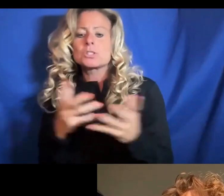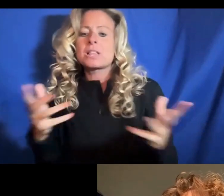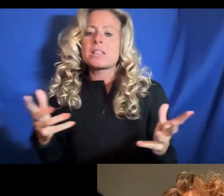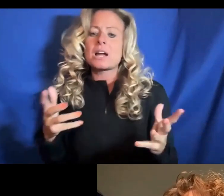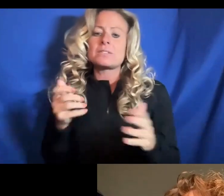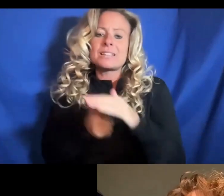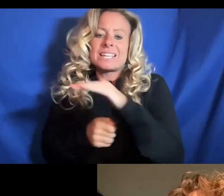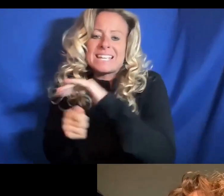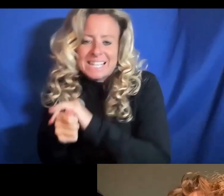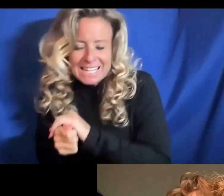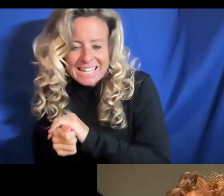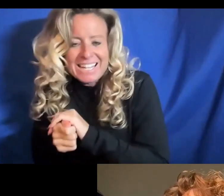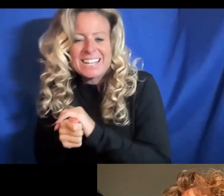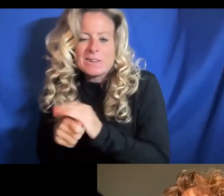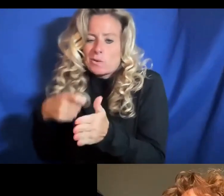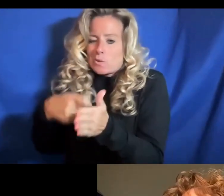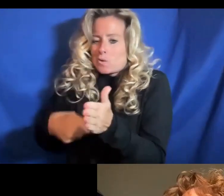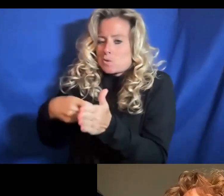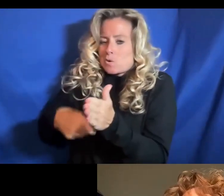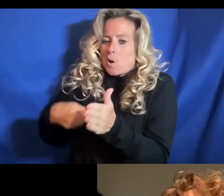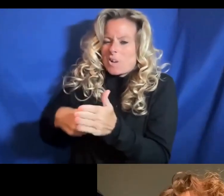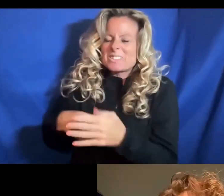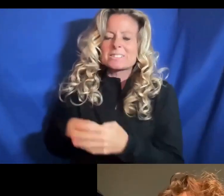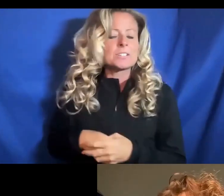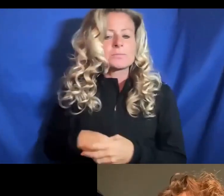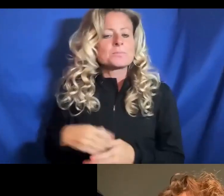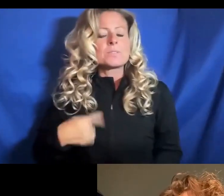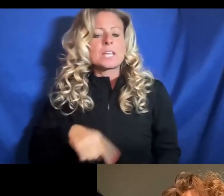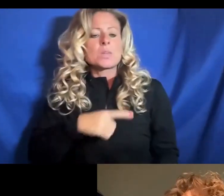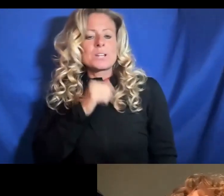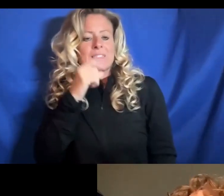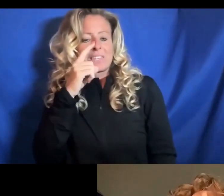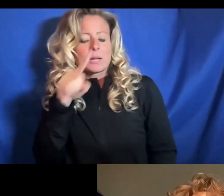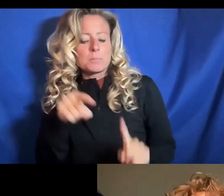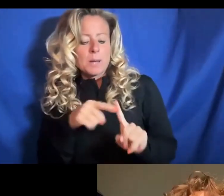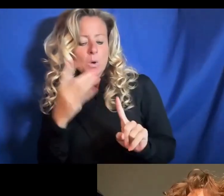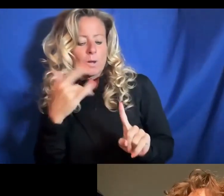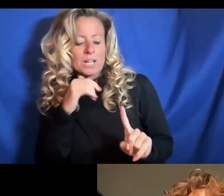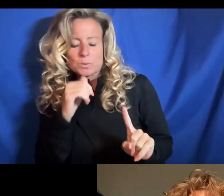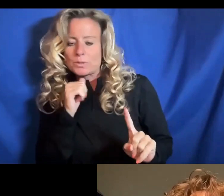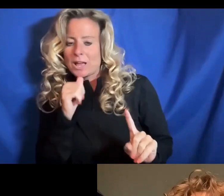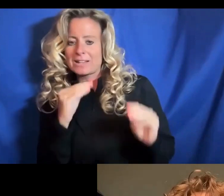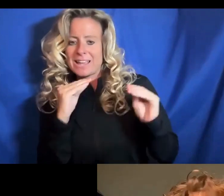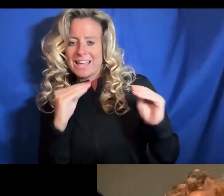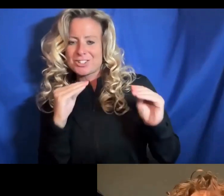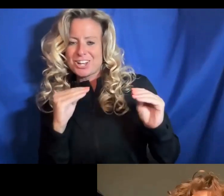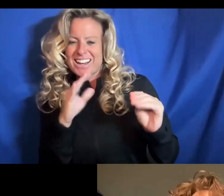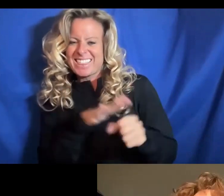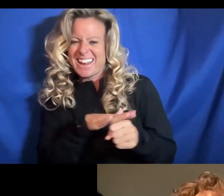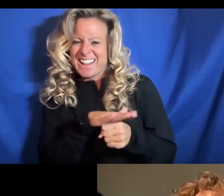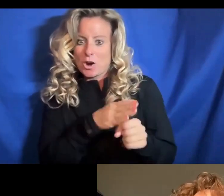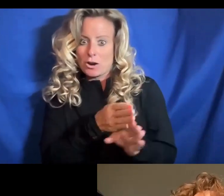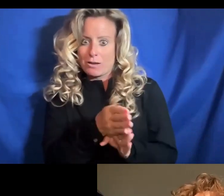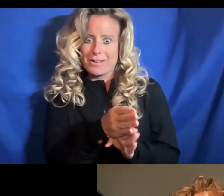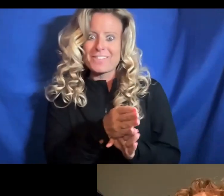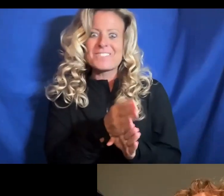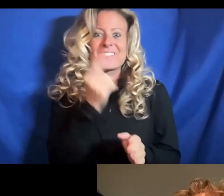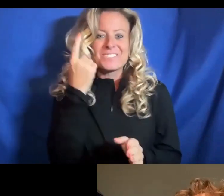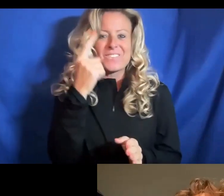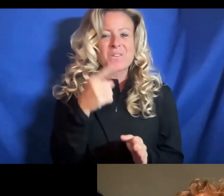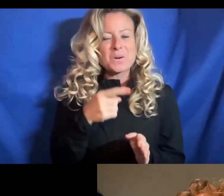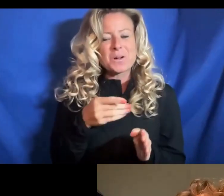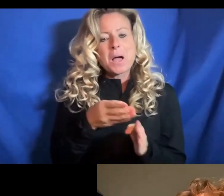costs and trial and tribulations in that we really didn't think about because we weren't educated in that area in a public school